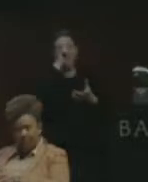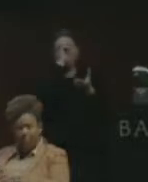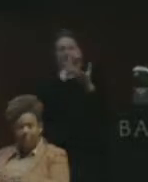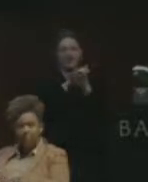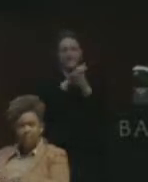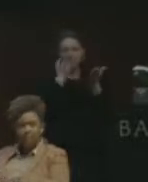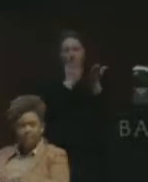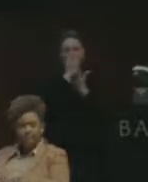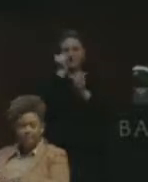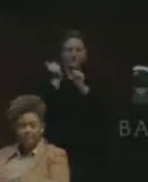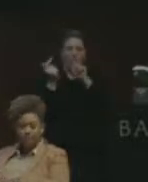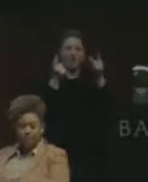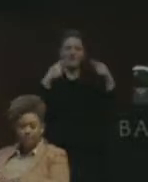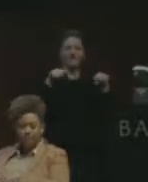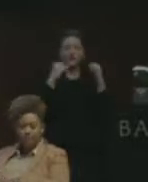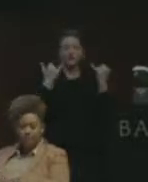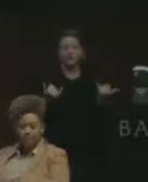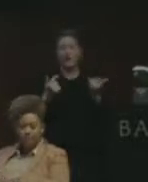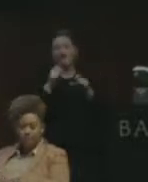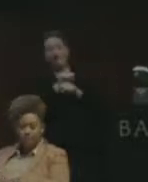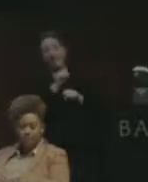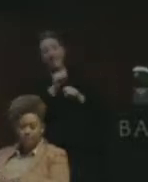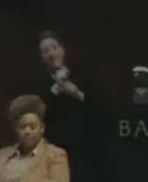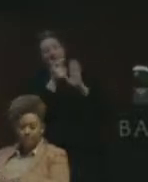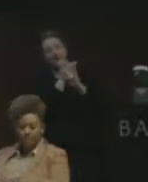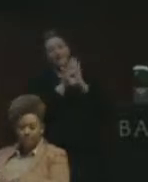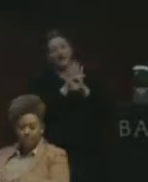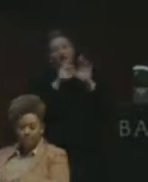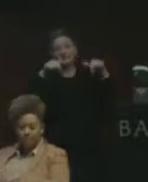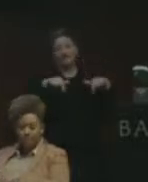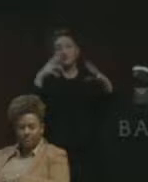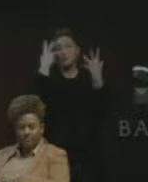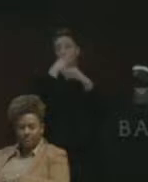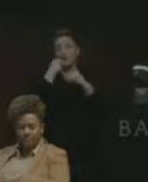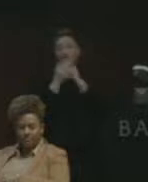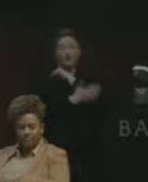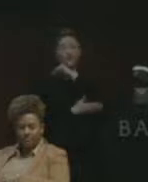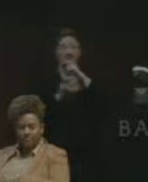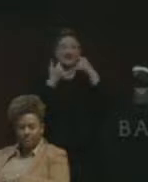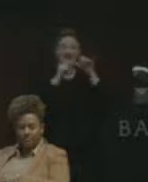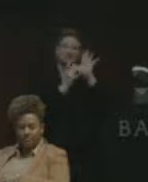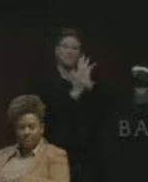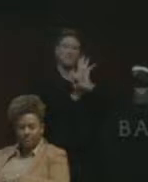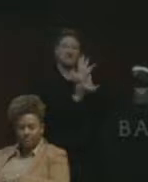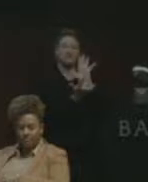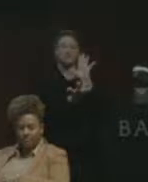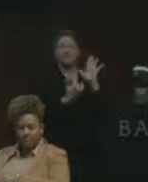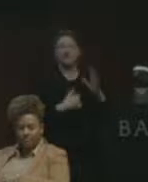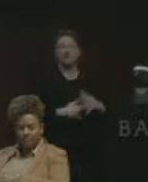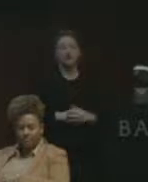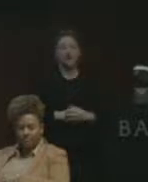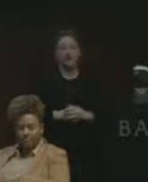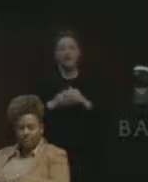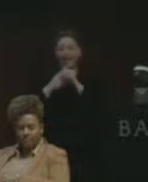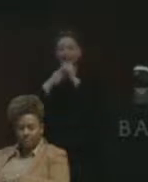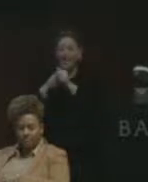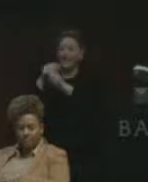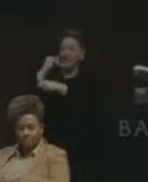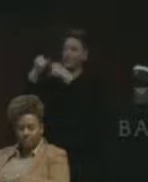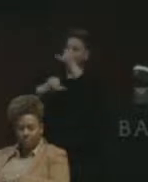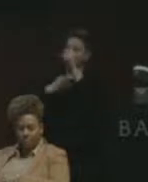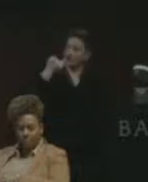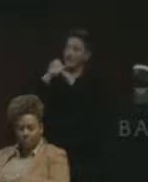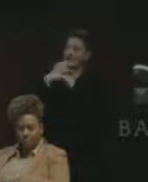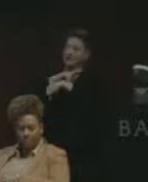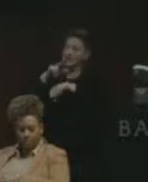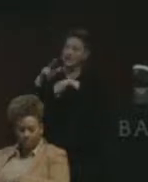all. Today, we have labor laws in our beautiful country, but still so much exploitation. As I led the International Domestic Workers